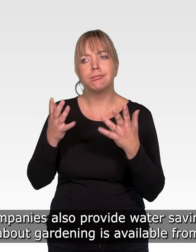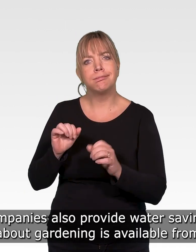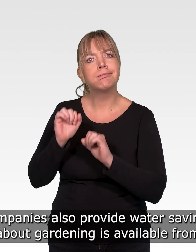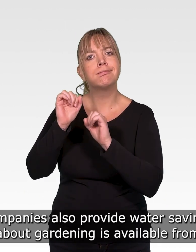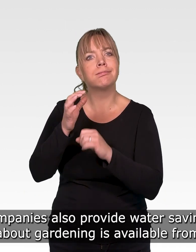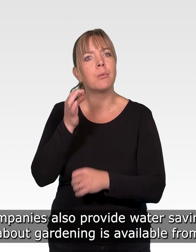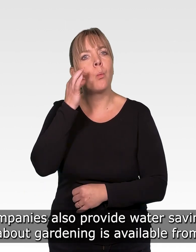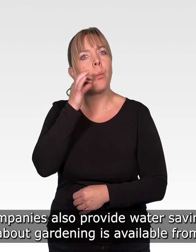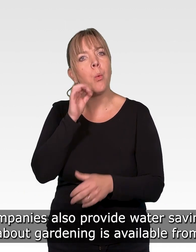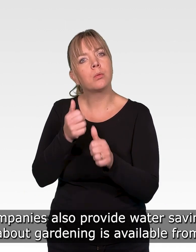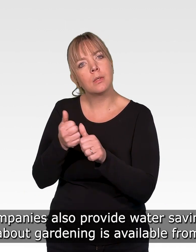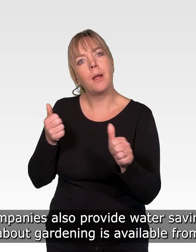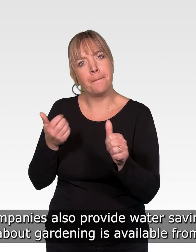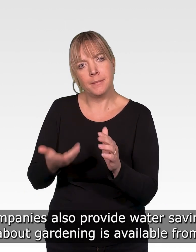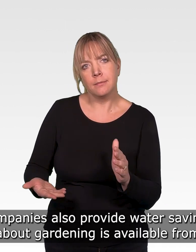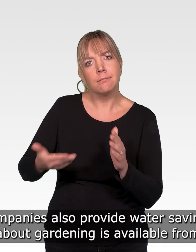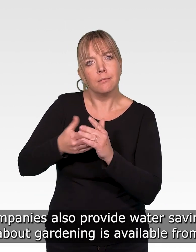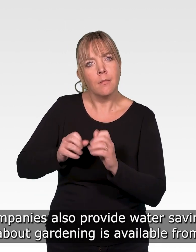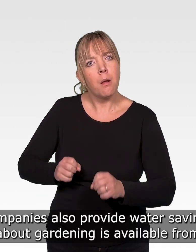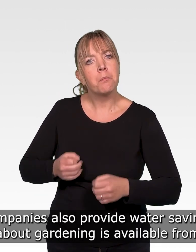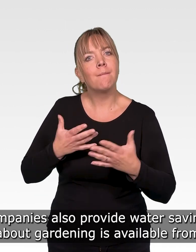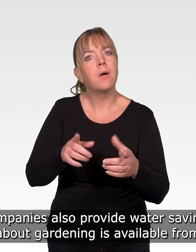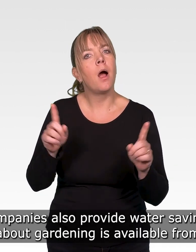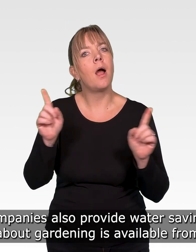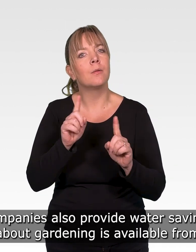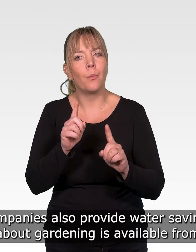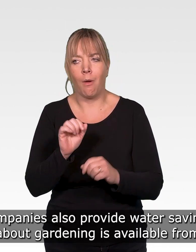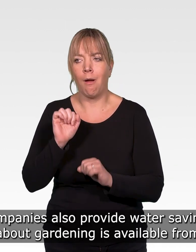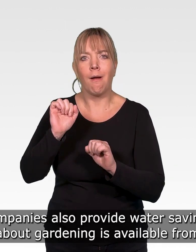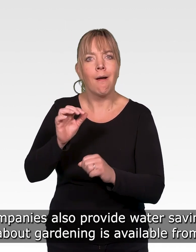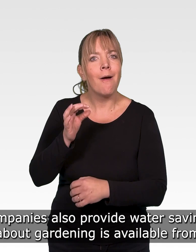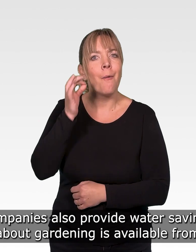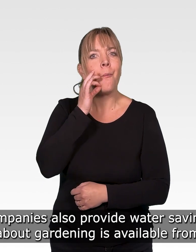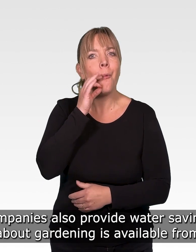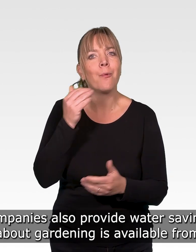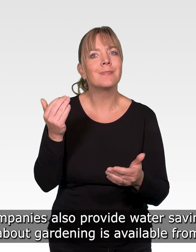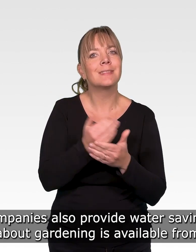Many water companies also provide water-saving devices for free.